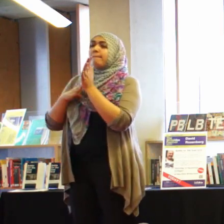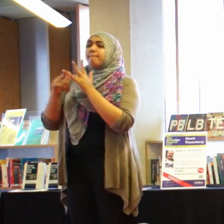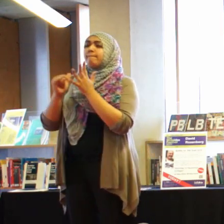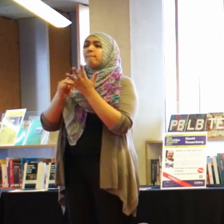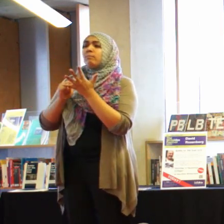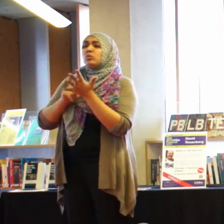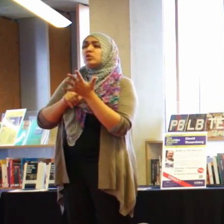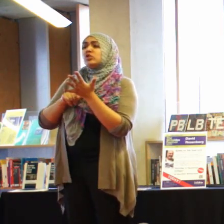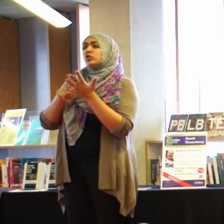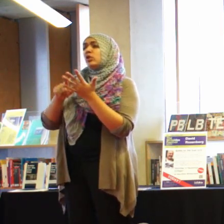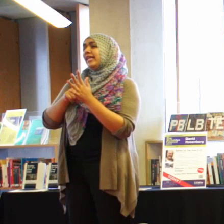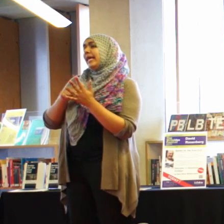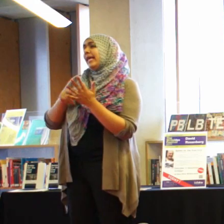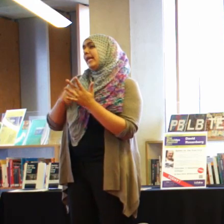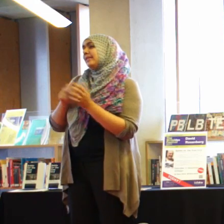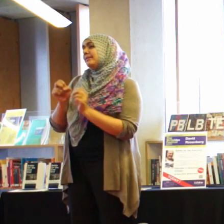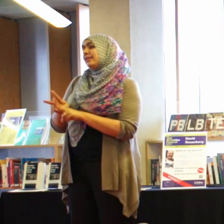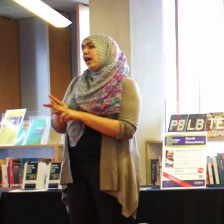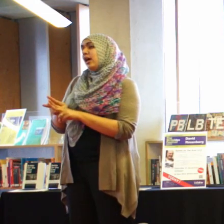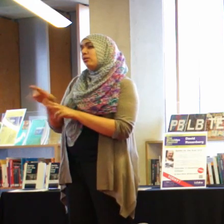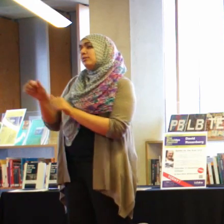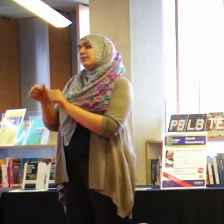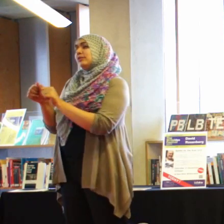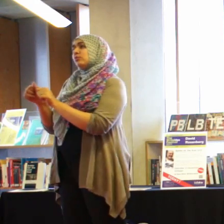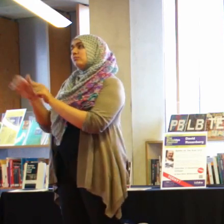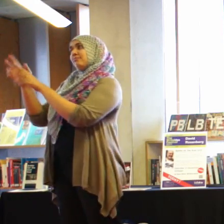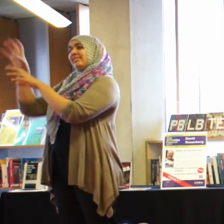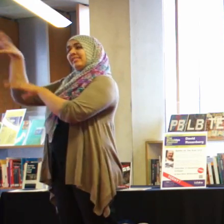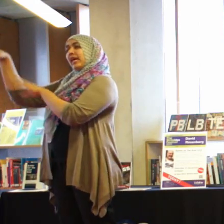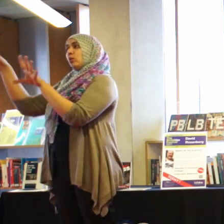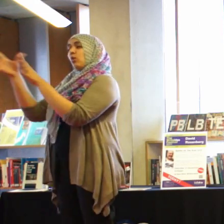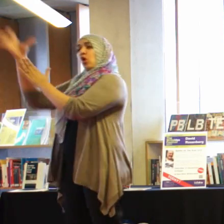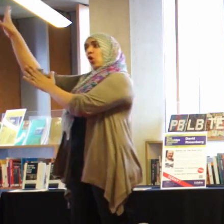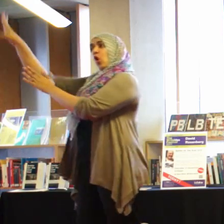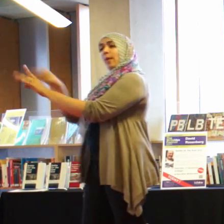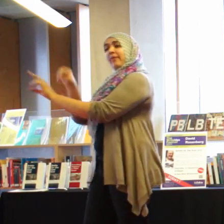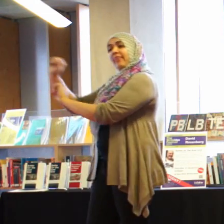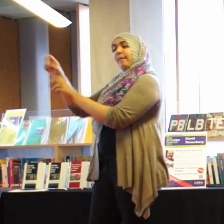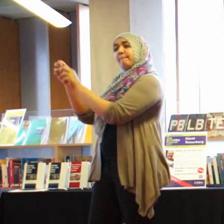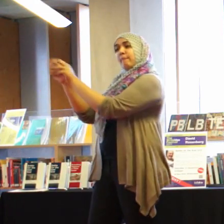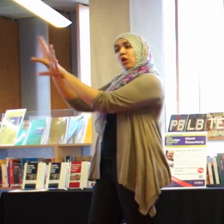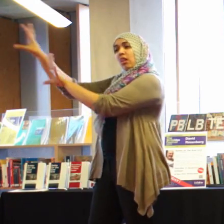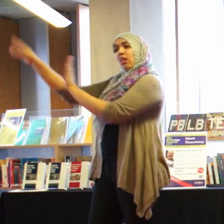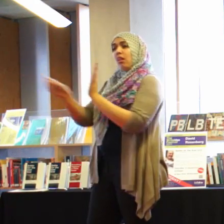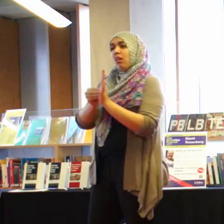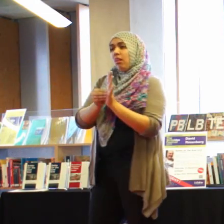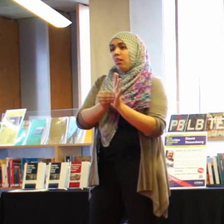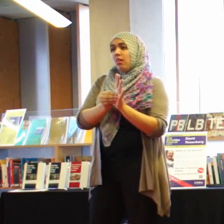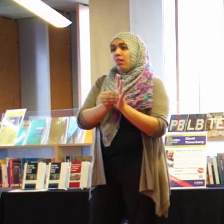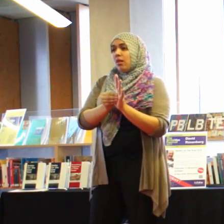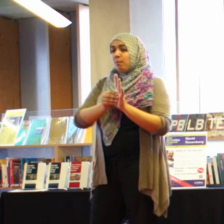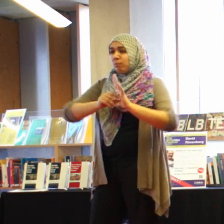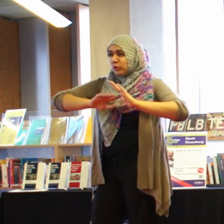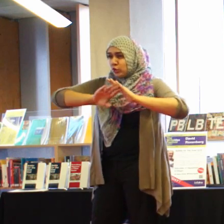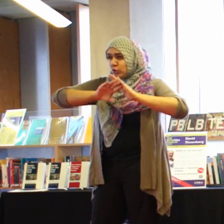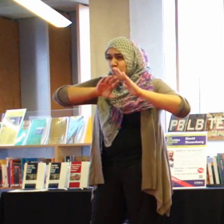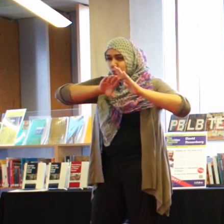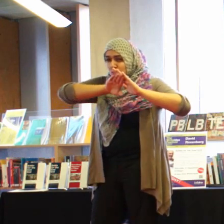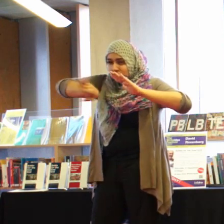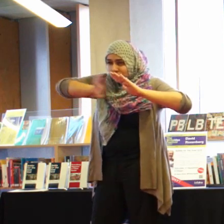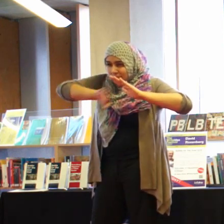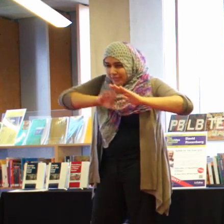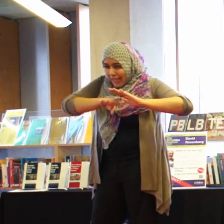state. But if you went a little, scratch the surface a bit, you'll see that the seeds of anti-Semitism were there